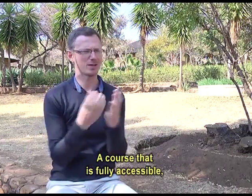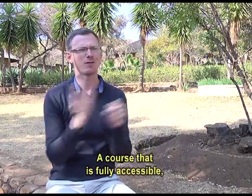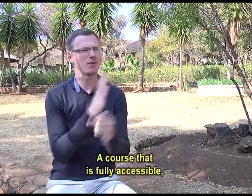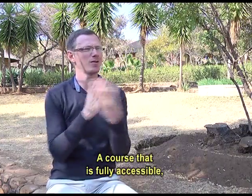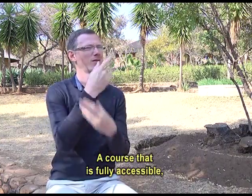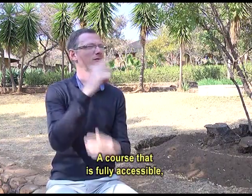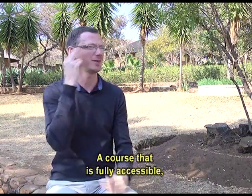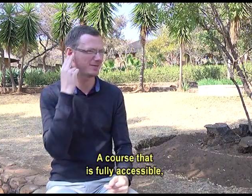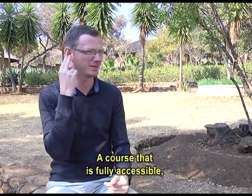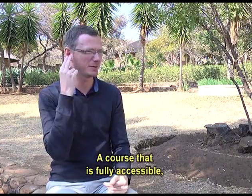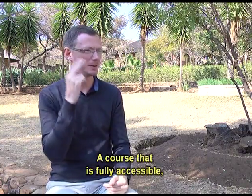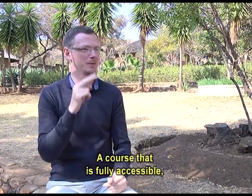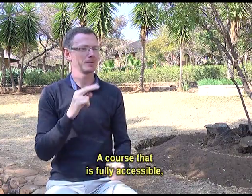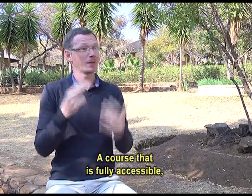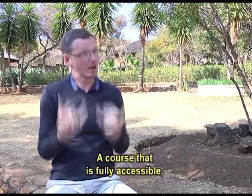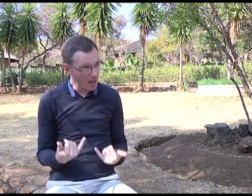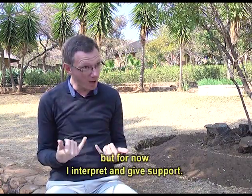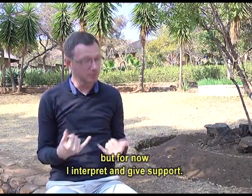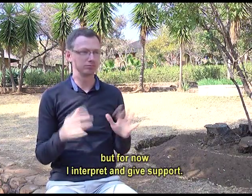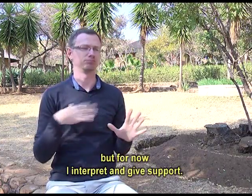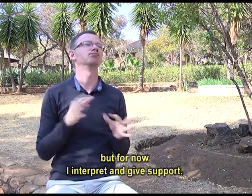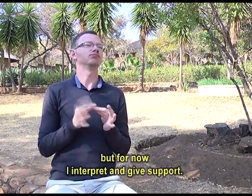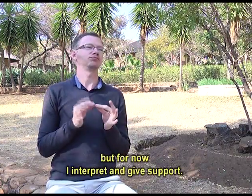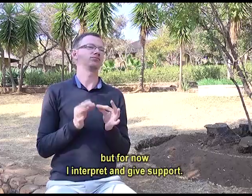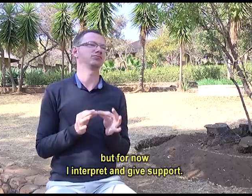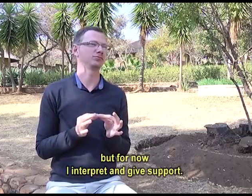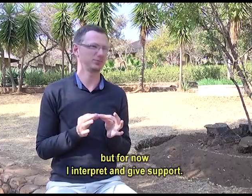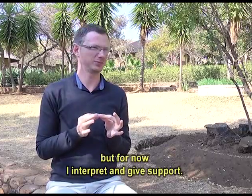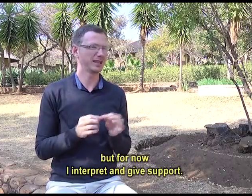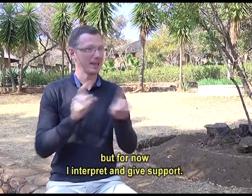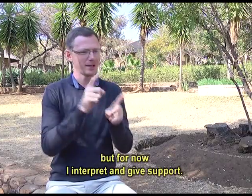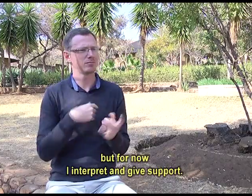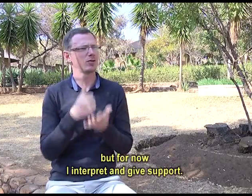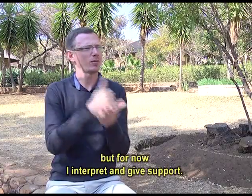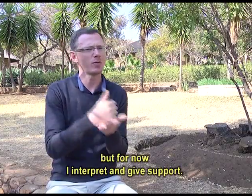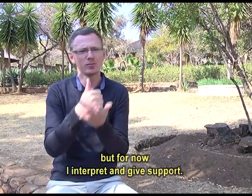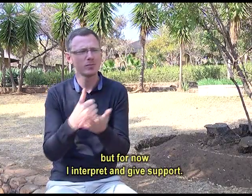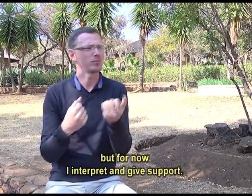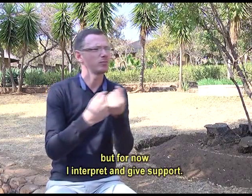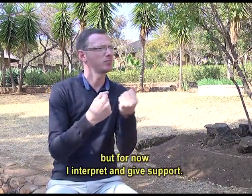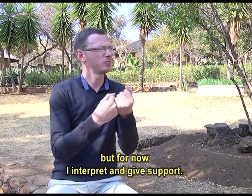A course that is fully accessible, but for now, I interpret and give support.